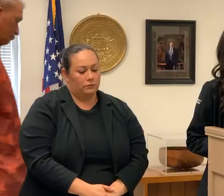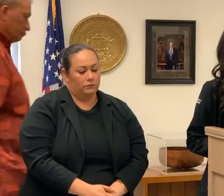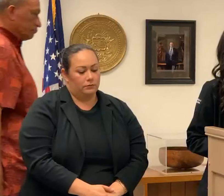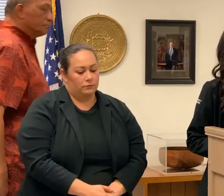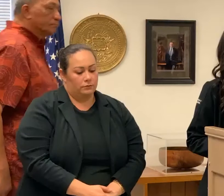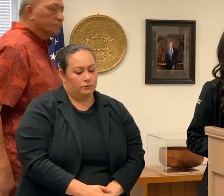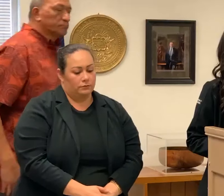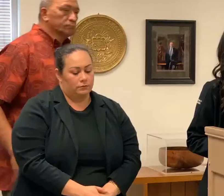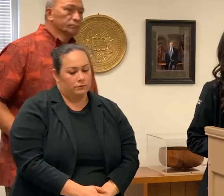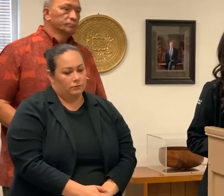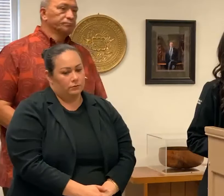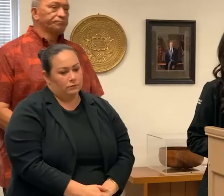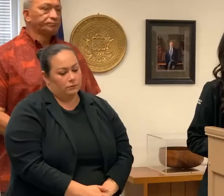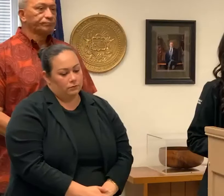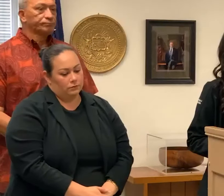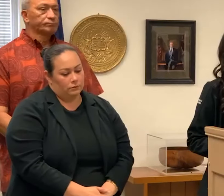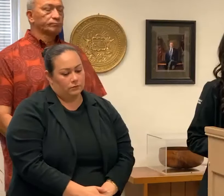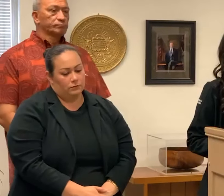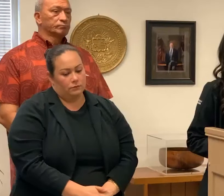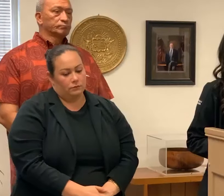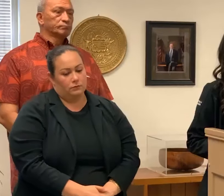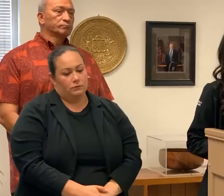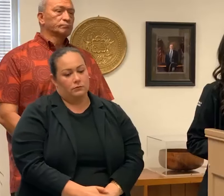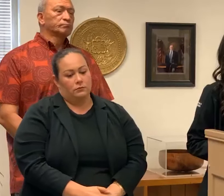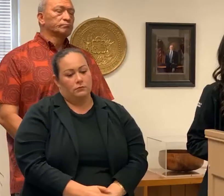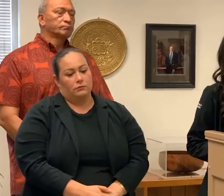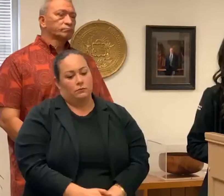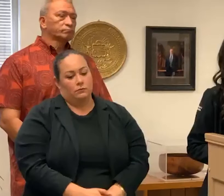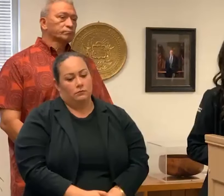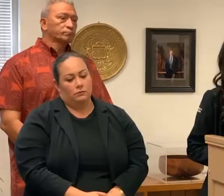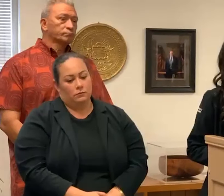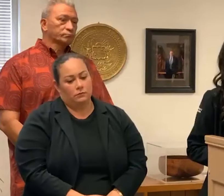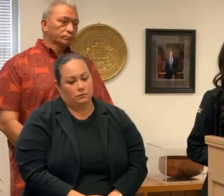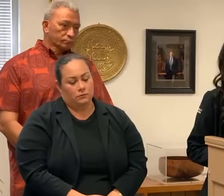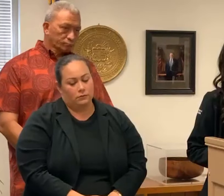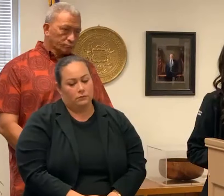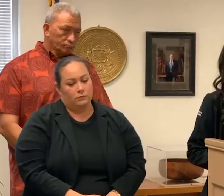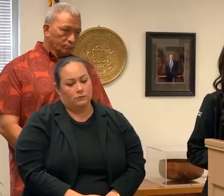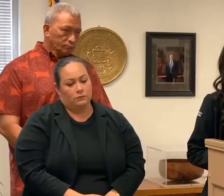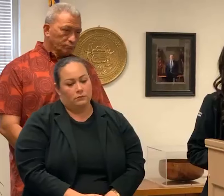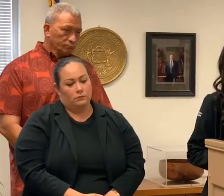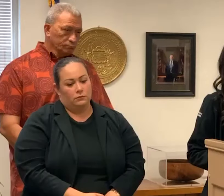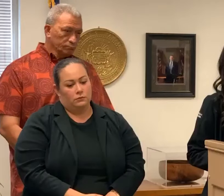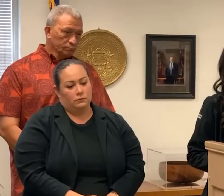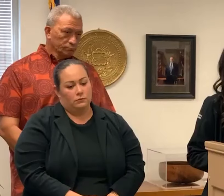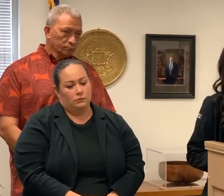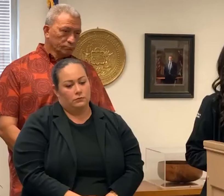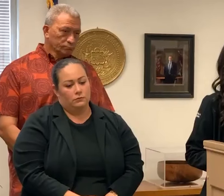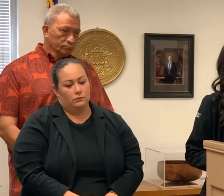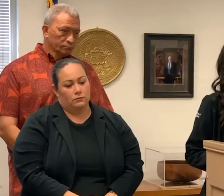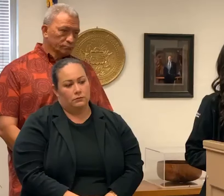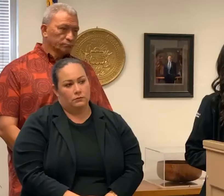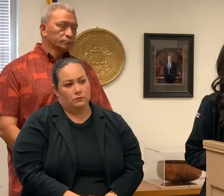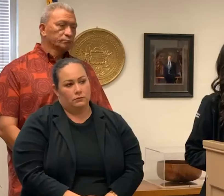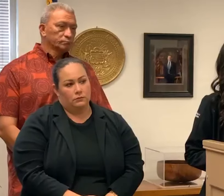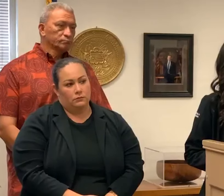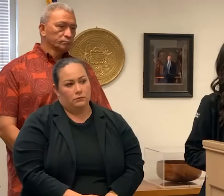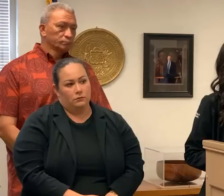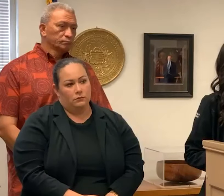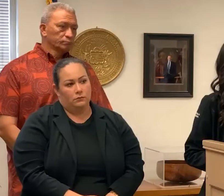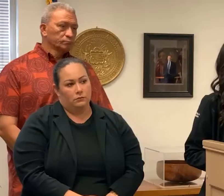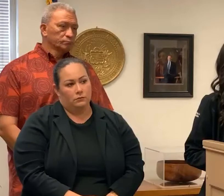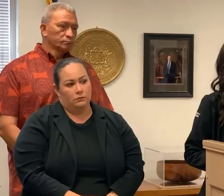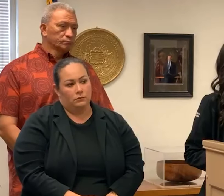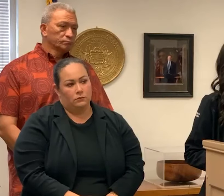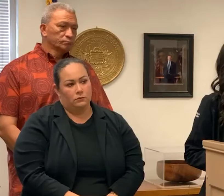will it take to select and develop a landfill site for the permanent disposal of non-hazardous debris from Lahaina? And where